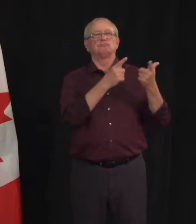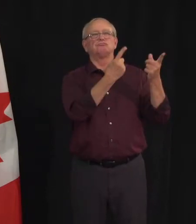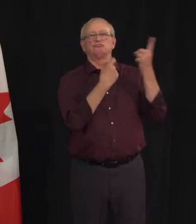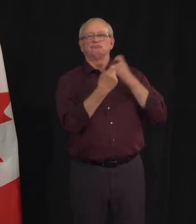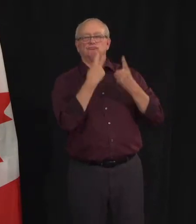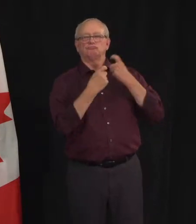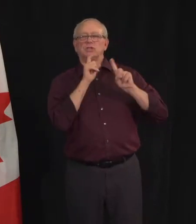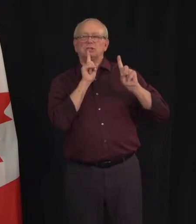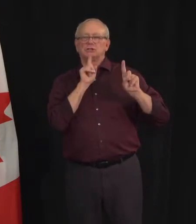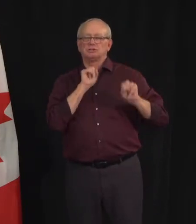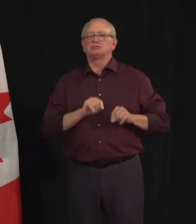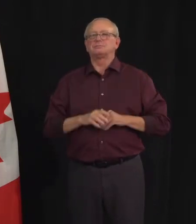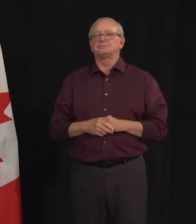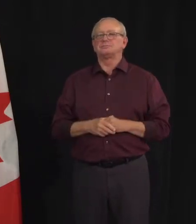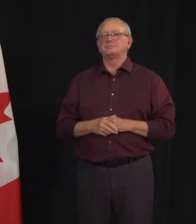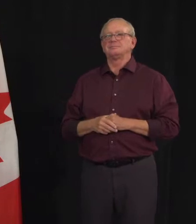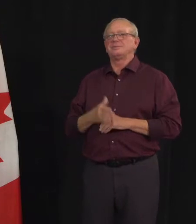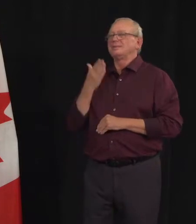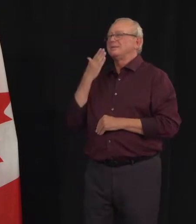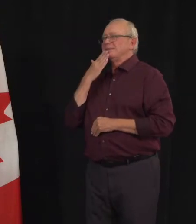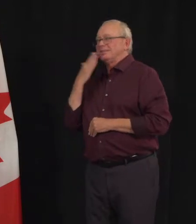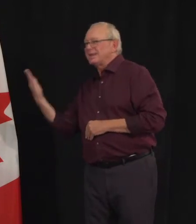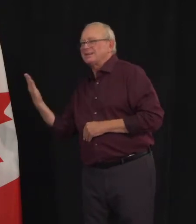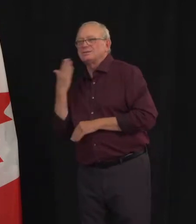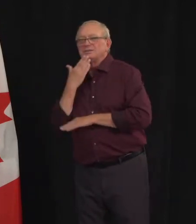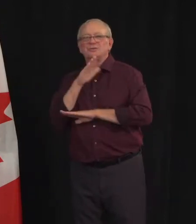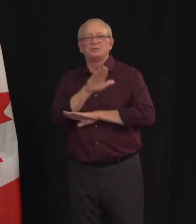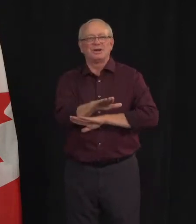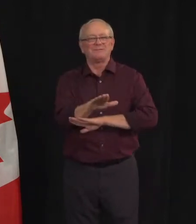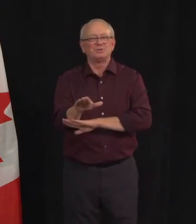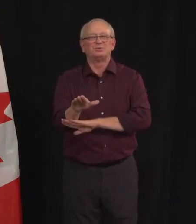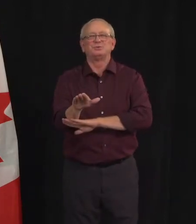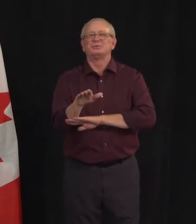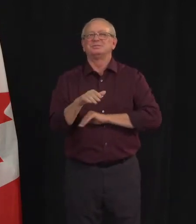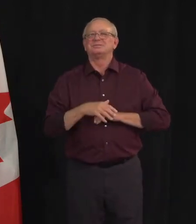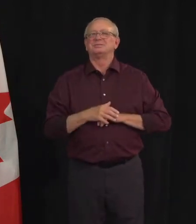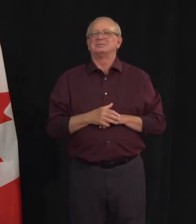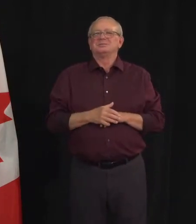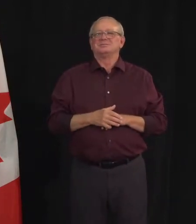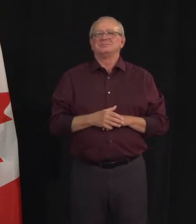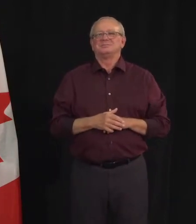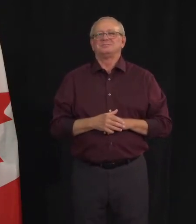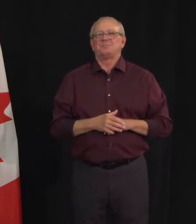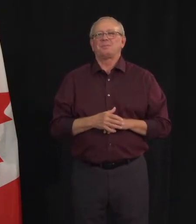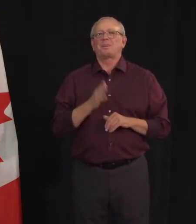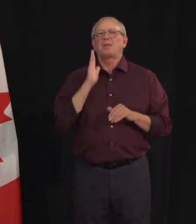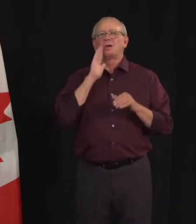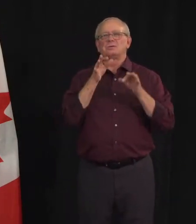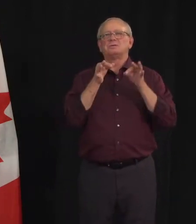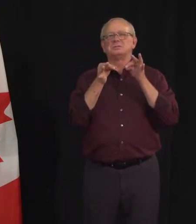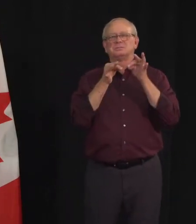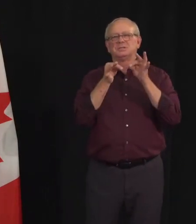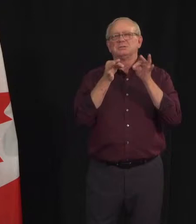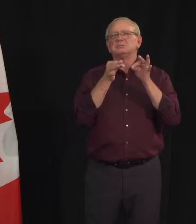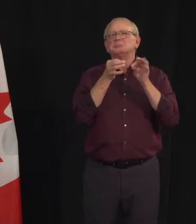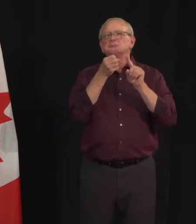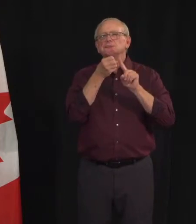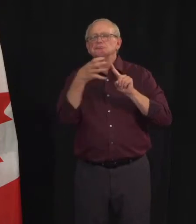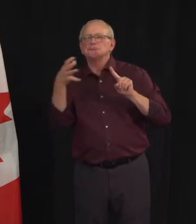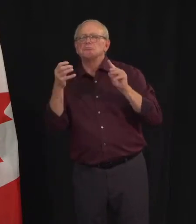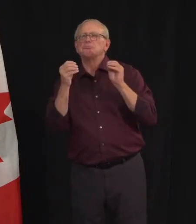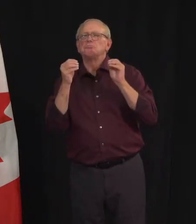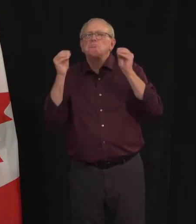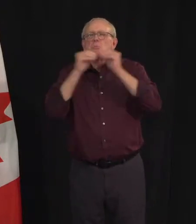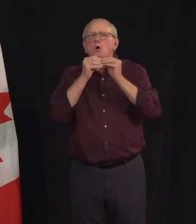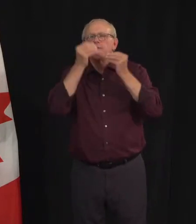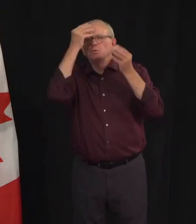everyone. Before I share numbers for the past 24 hours, I want to talk about shame. This is a common